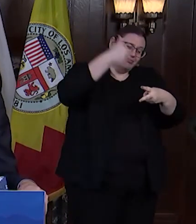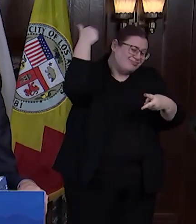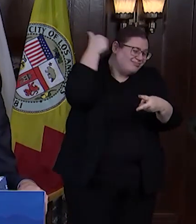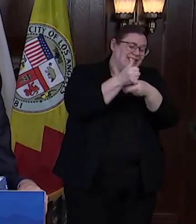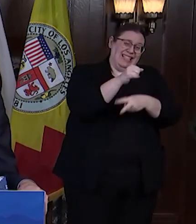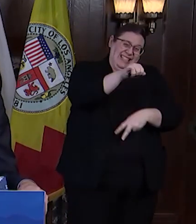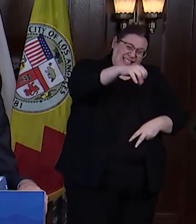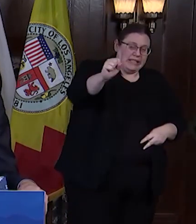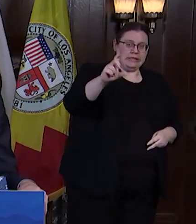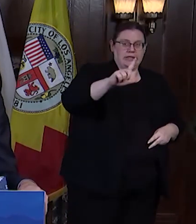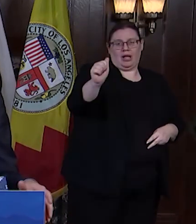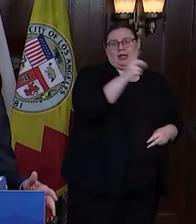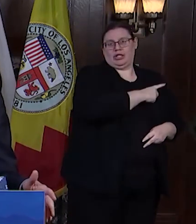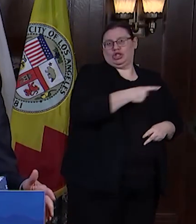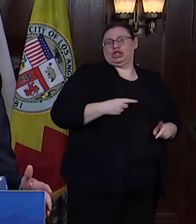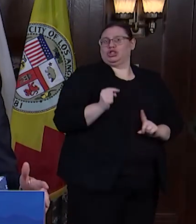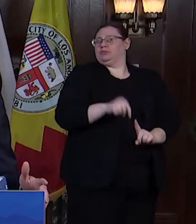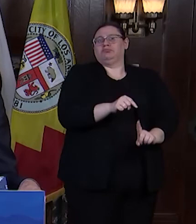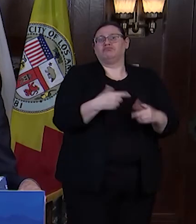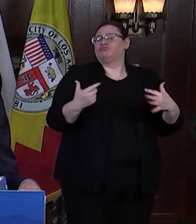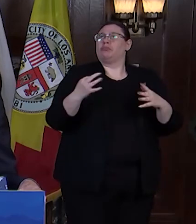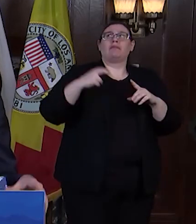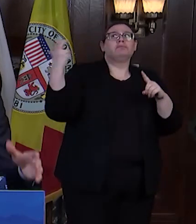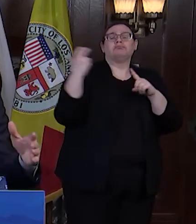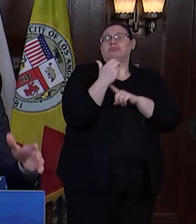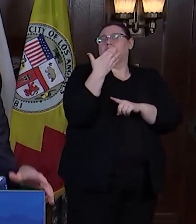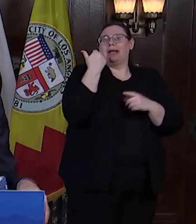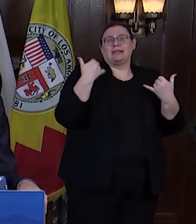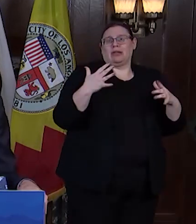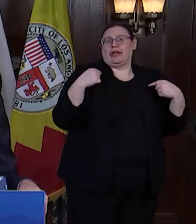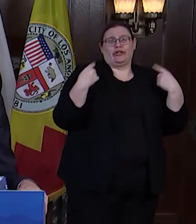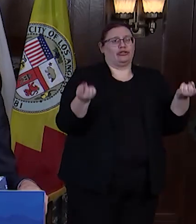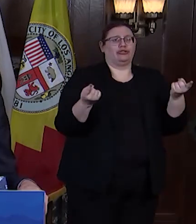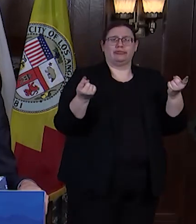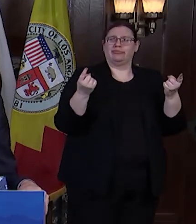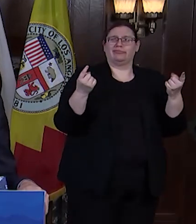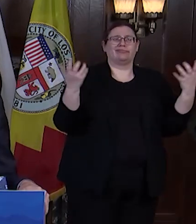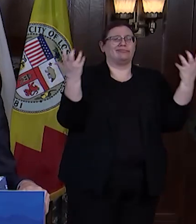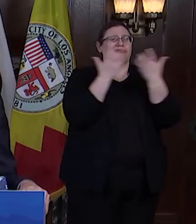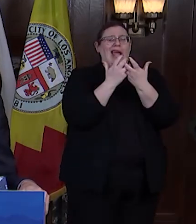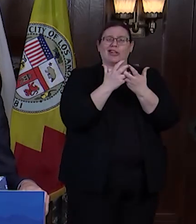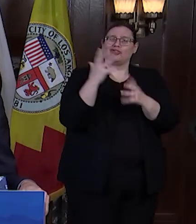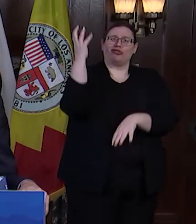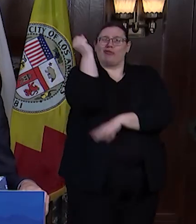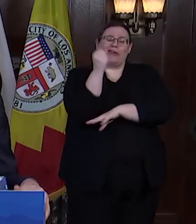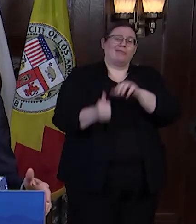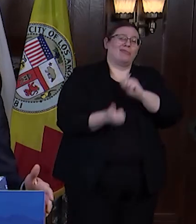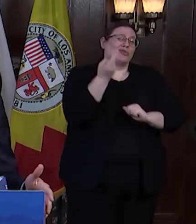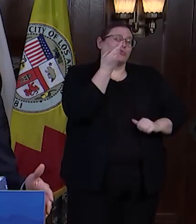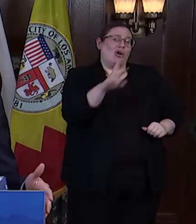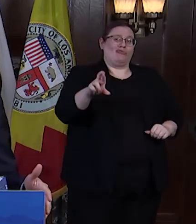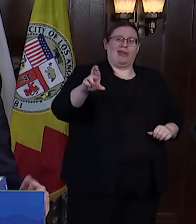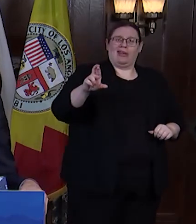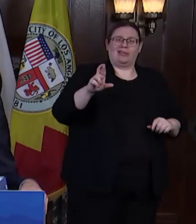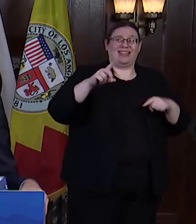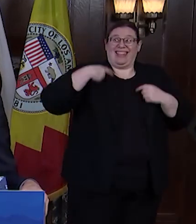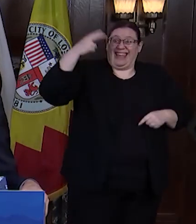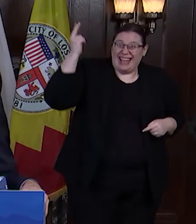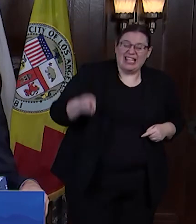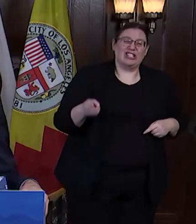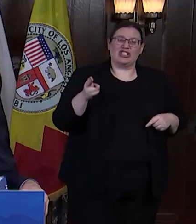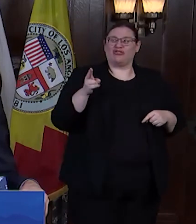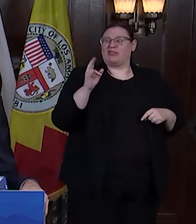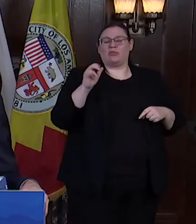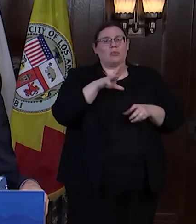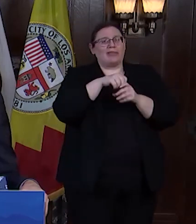Angeles Dodgers. One of the greatest players who's ever played, who matched the record for most homers in this franchise history in the postseason.